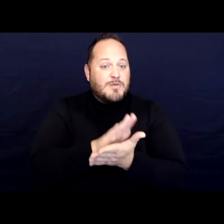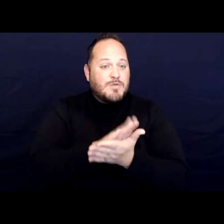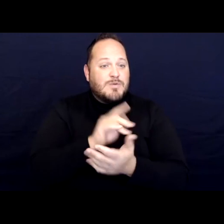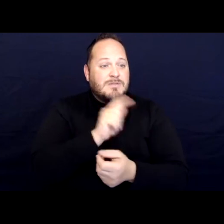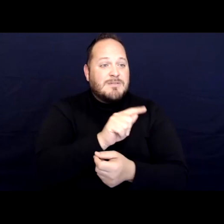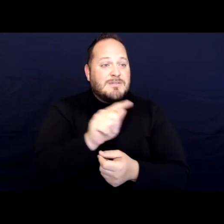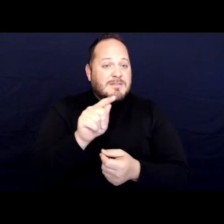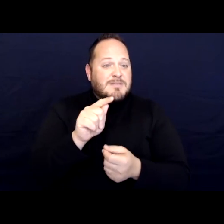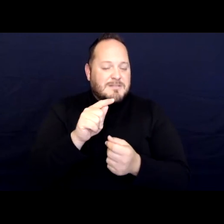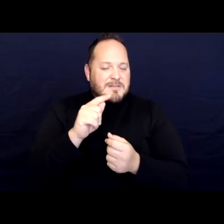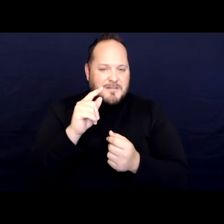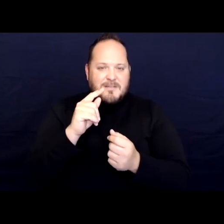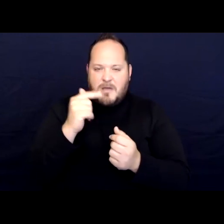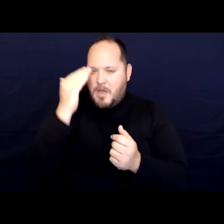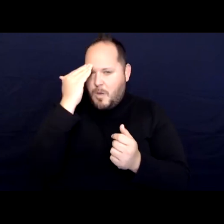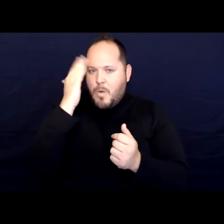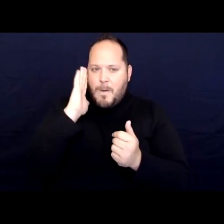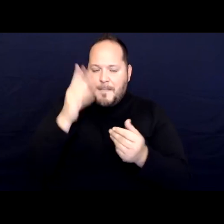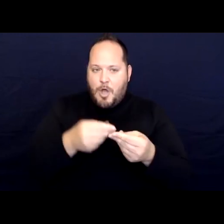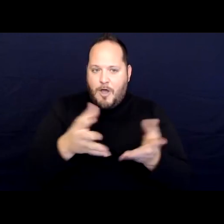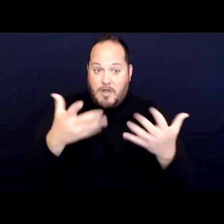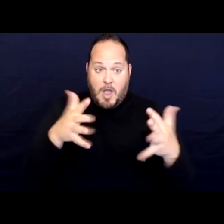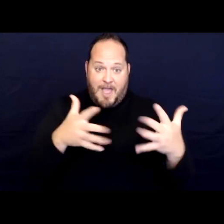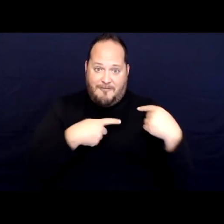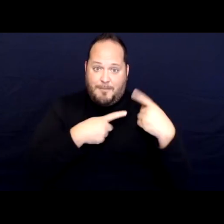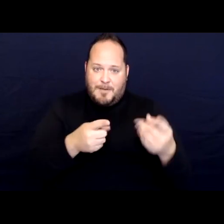be offering and have been offering